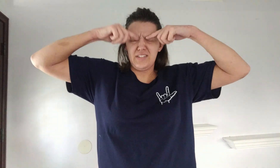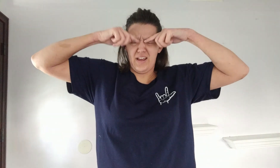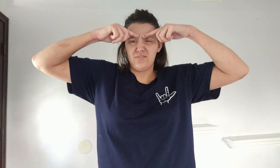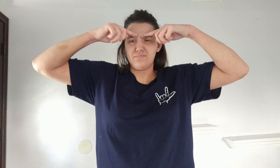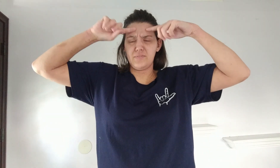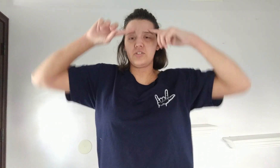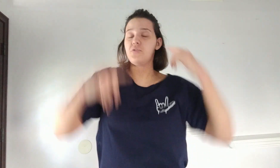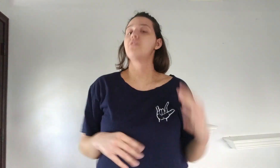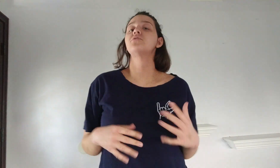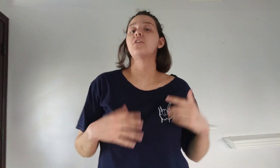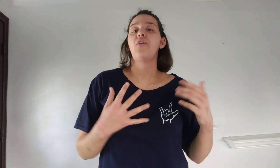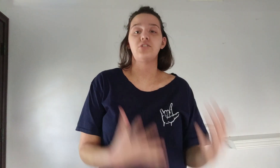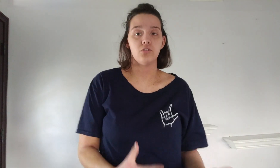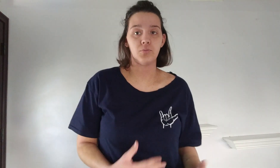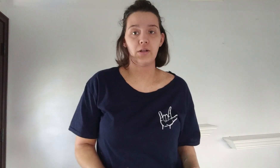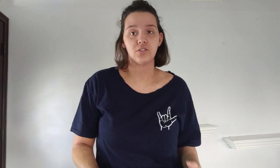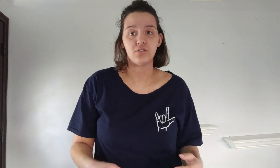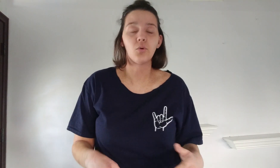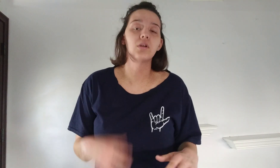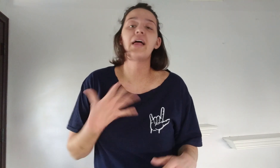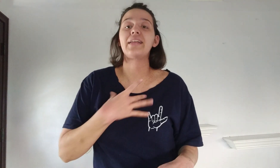down. So those are facial expressions, or